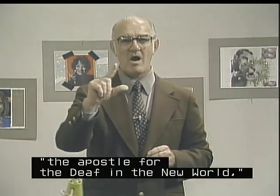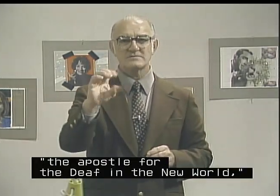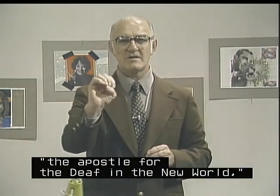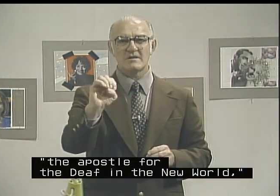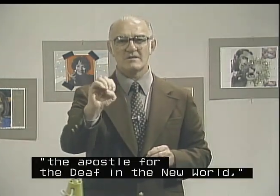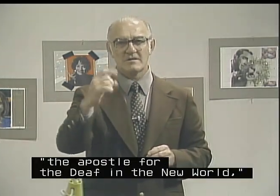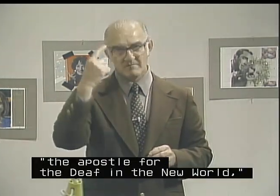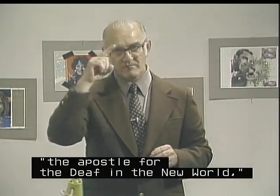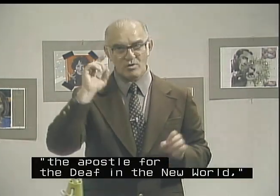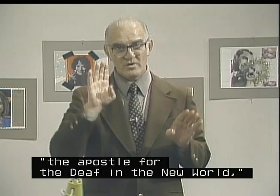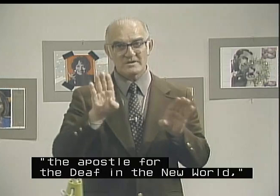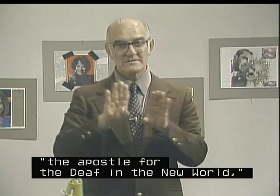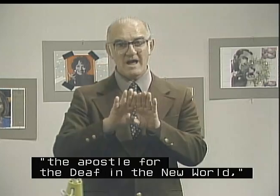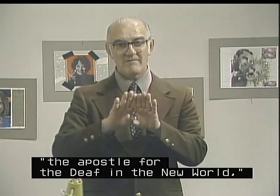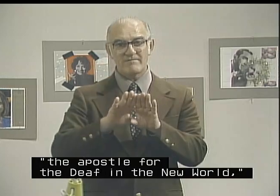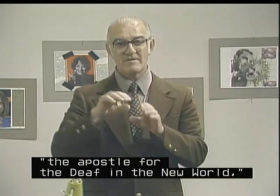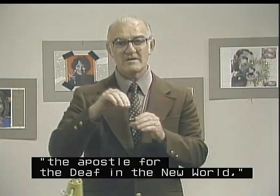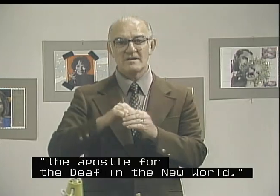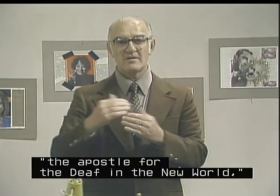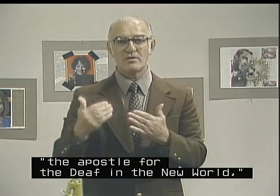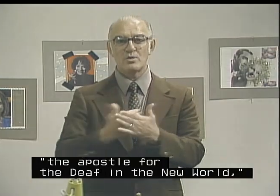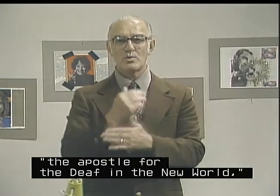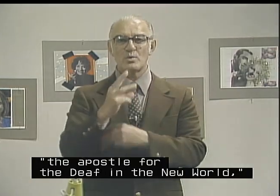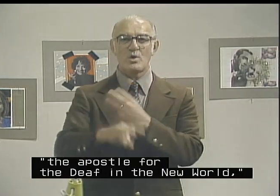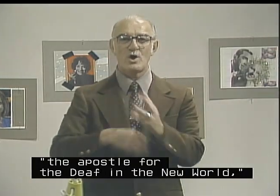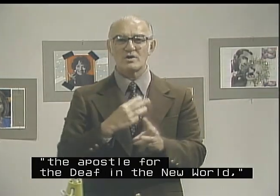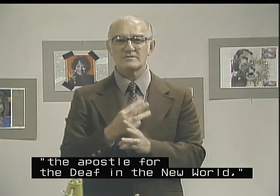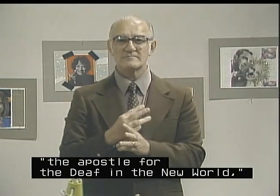apostle for the deaf in the New World.